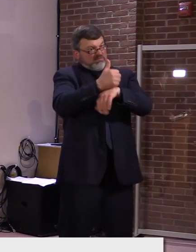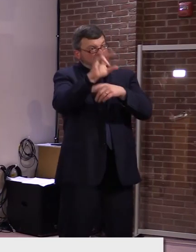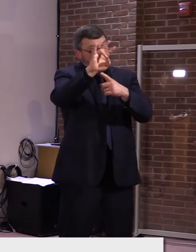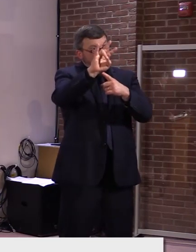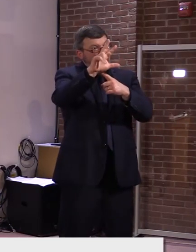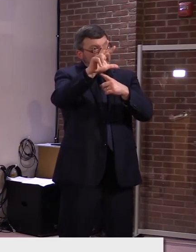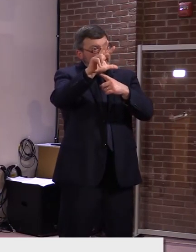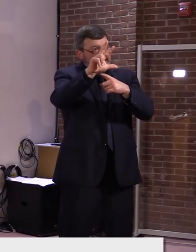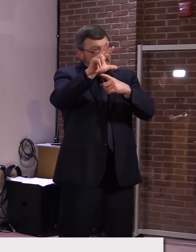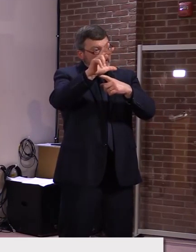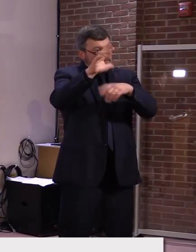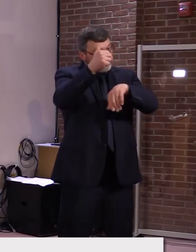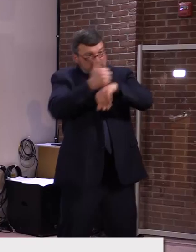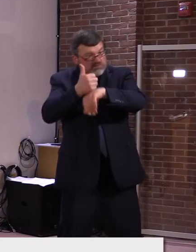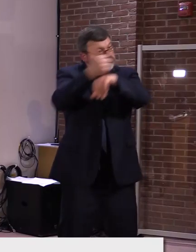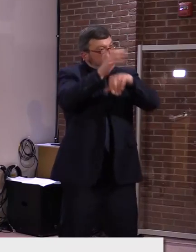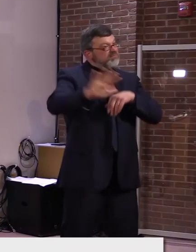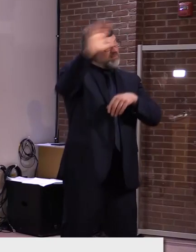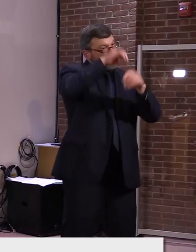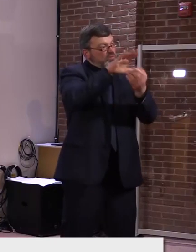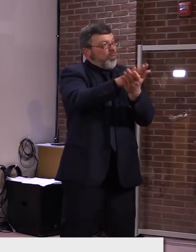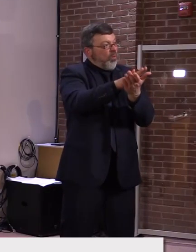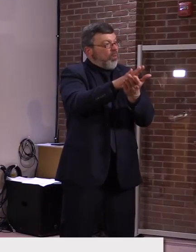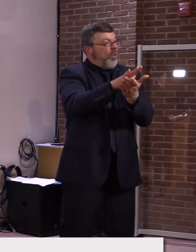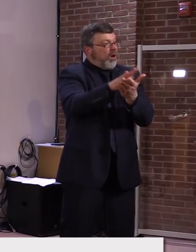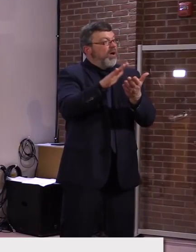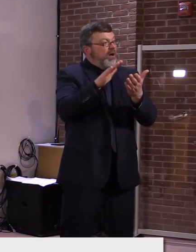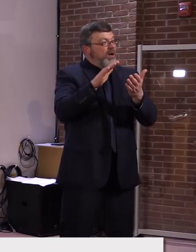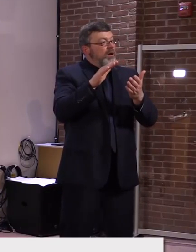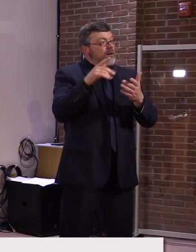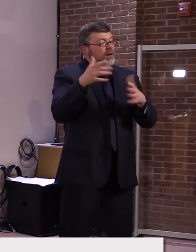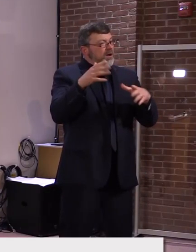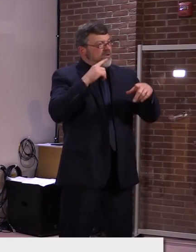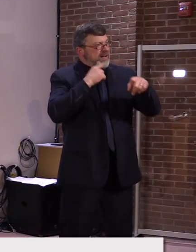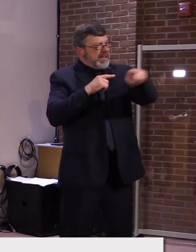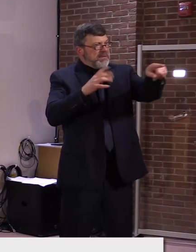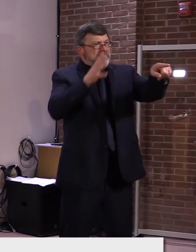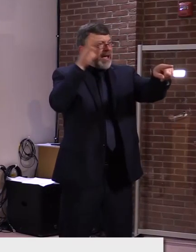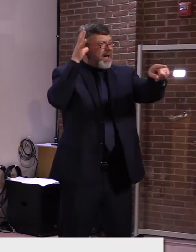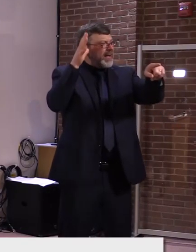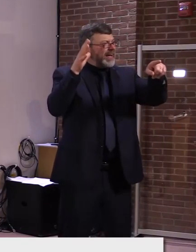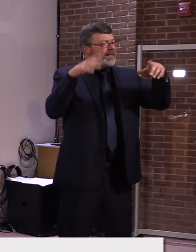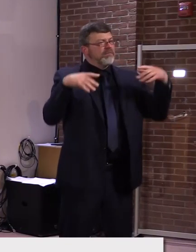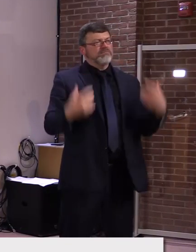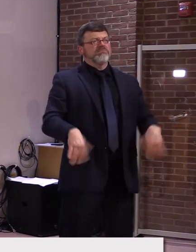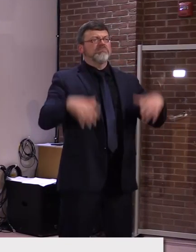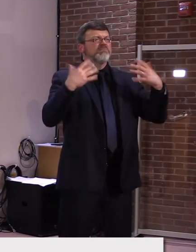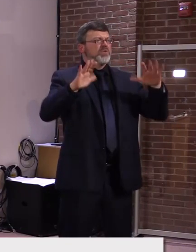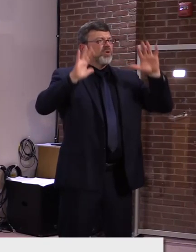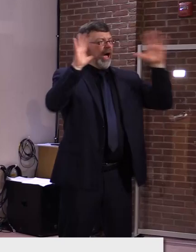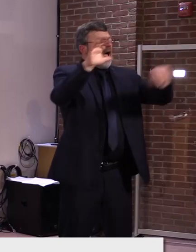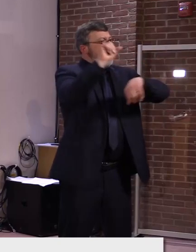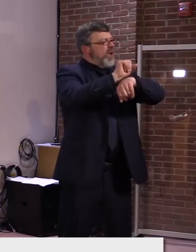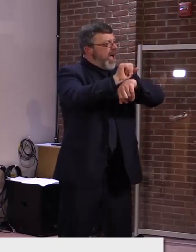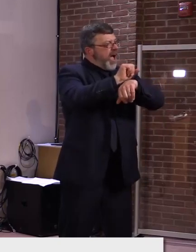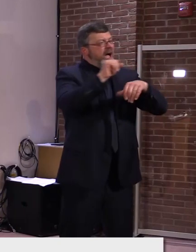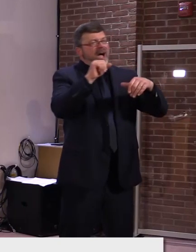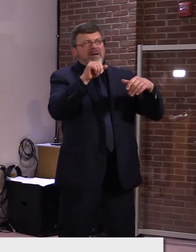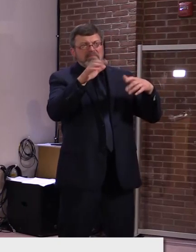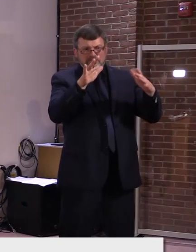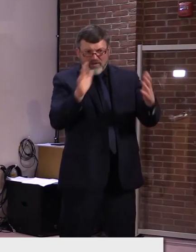group. Parent interest has been very good, and our pediatricians and healthcare providers have been enthusiastically offering their